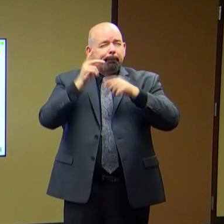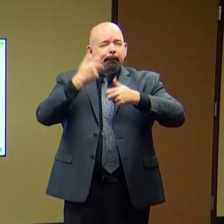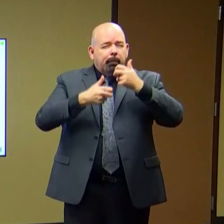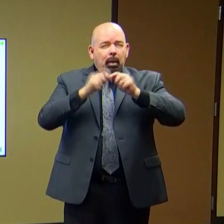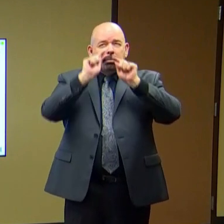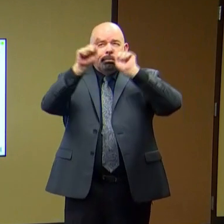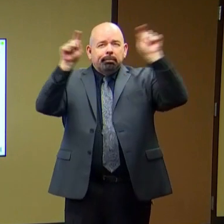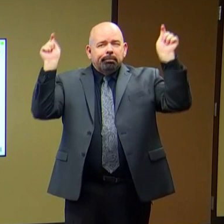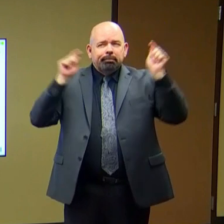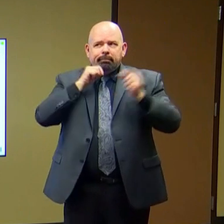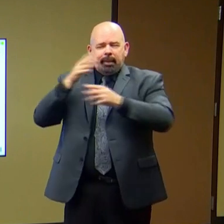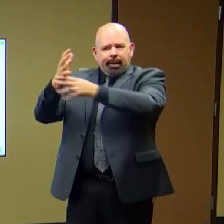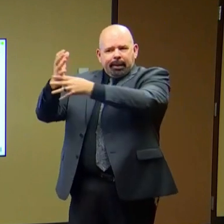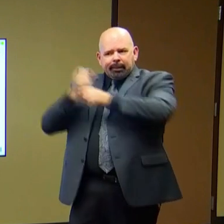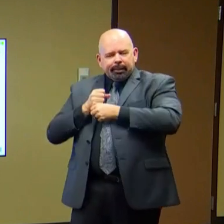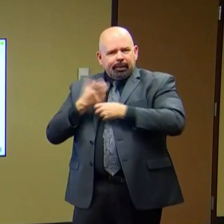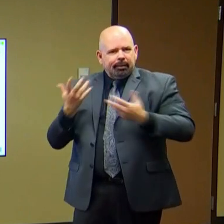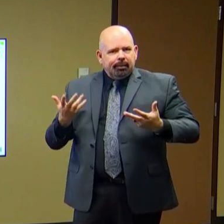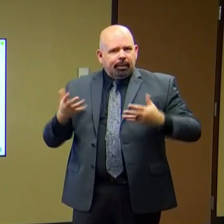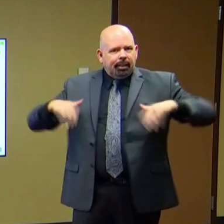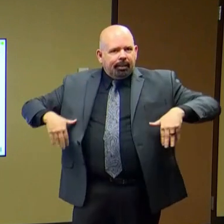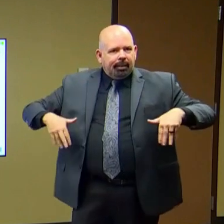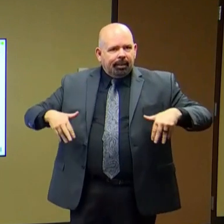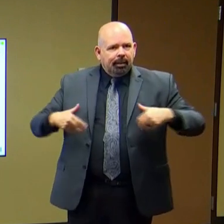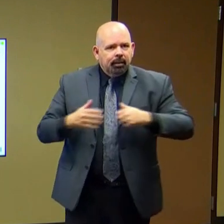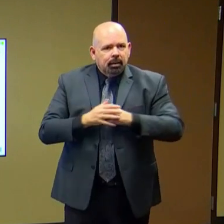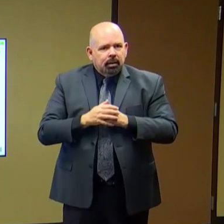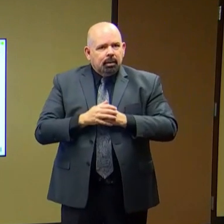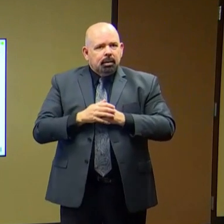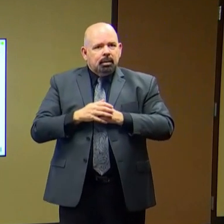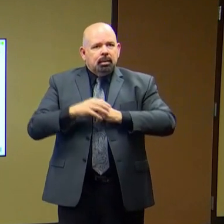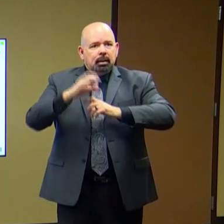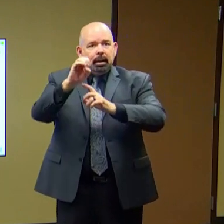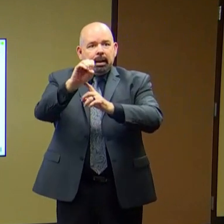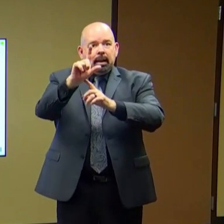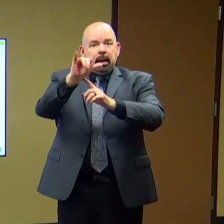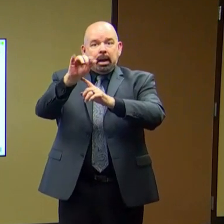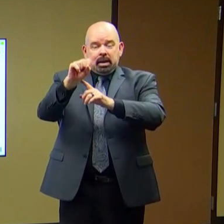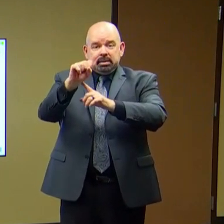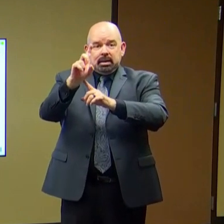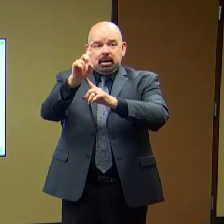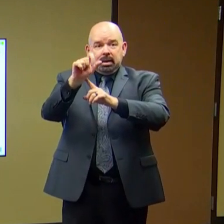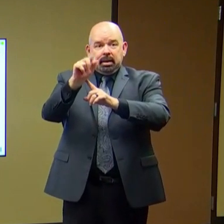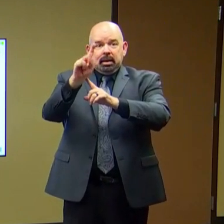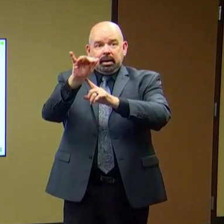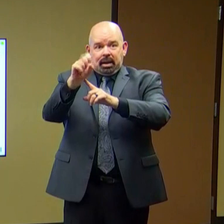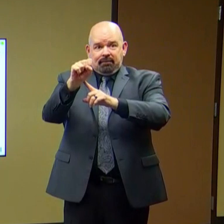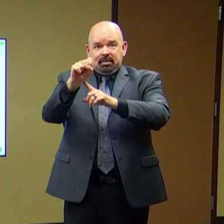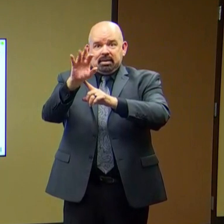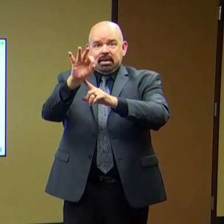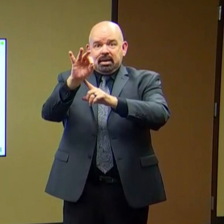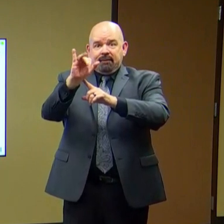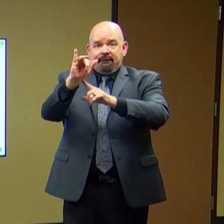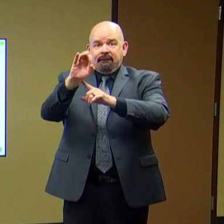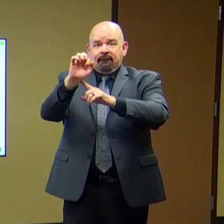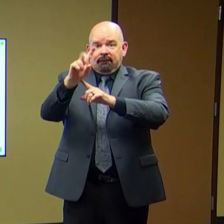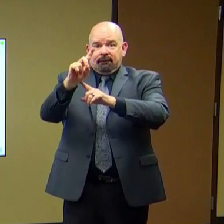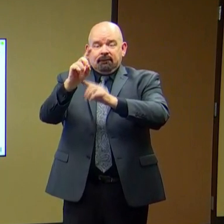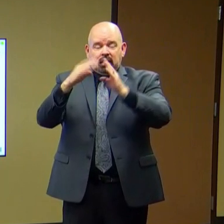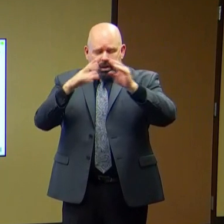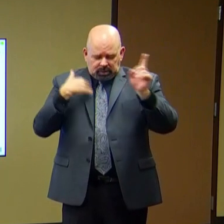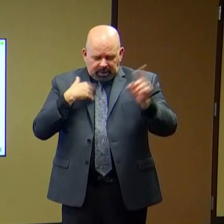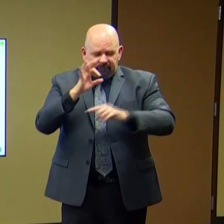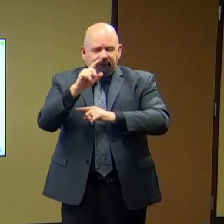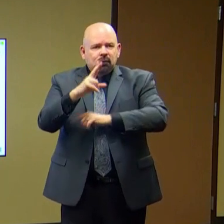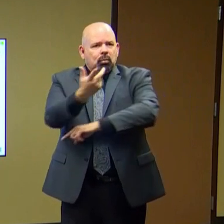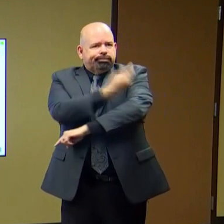are shots available at Ellis Davis Fieldhouse, at Eastfield College. My understanding, there are no waits. People can